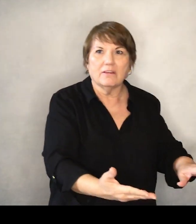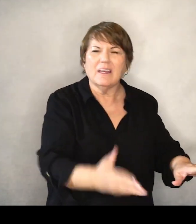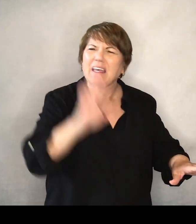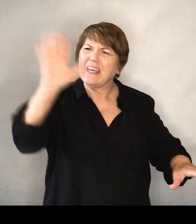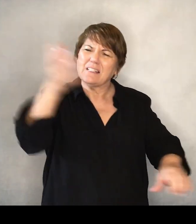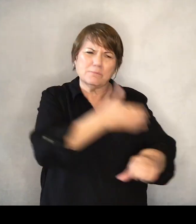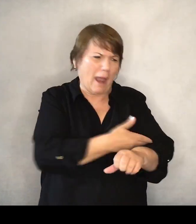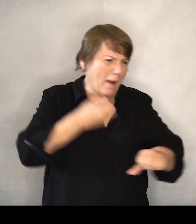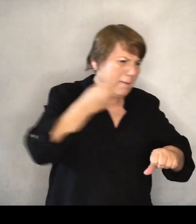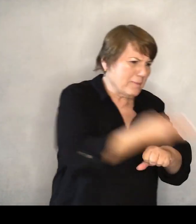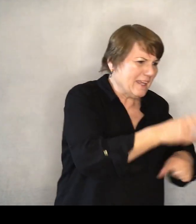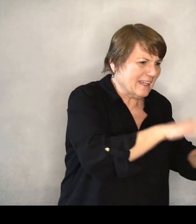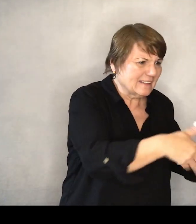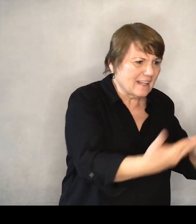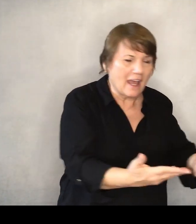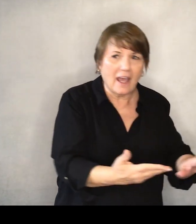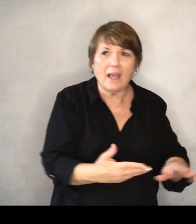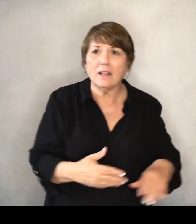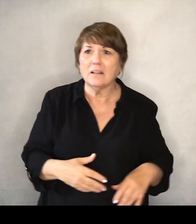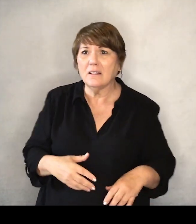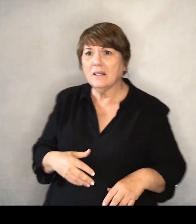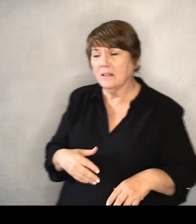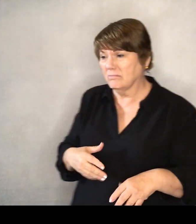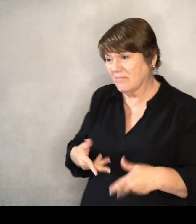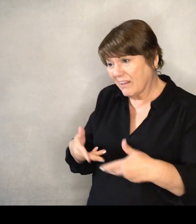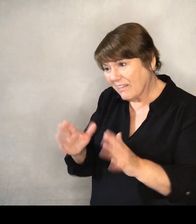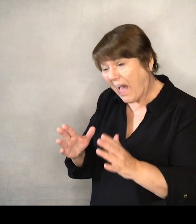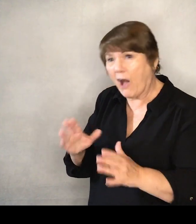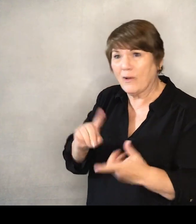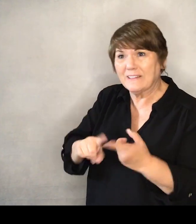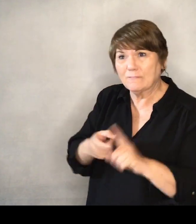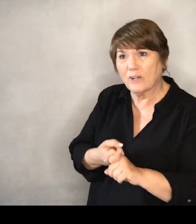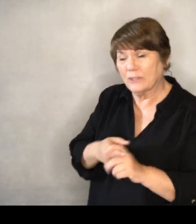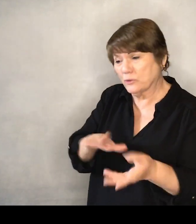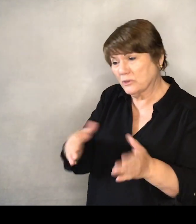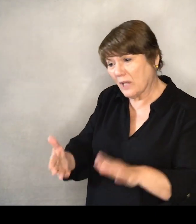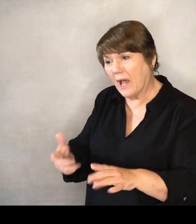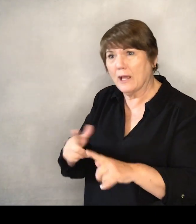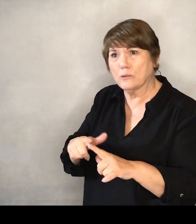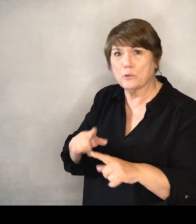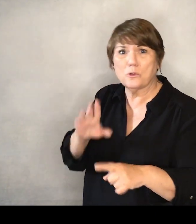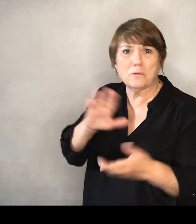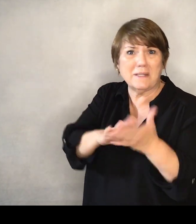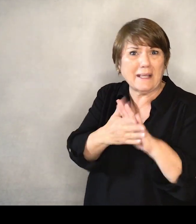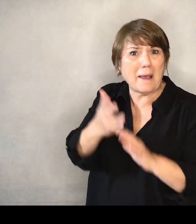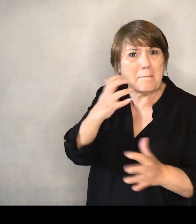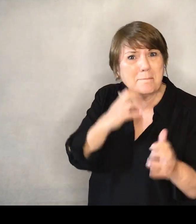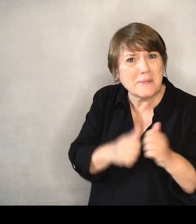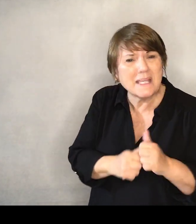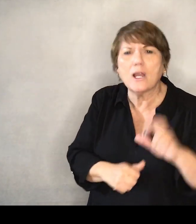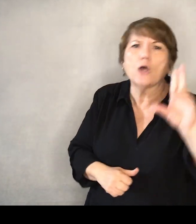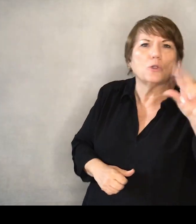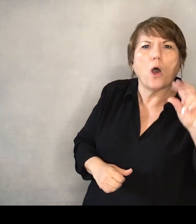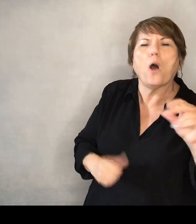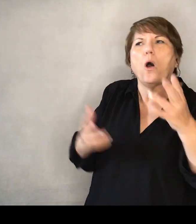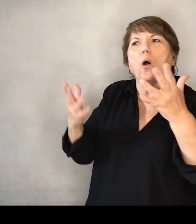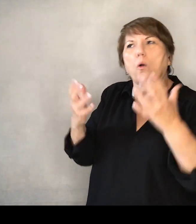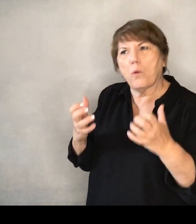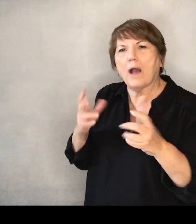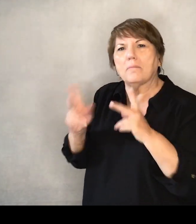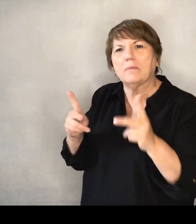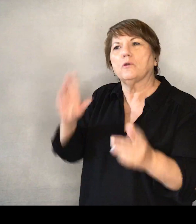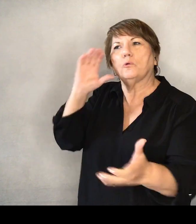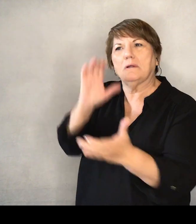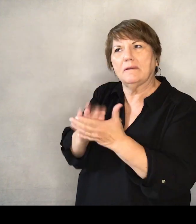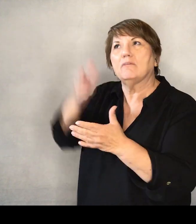He didn't let Lazarus die to be cruel. He did it in order that people would believe that God had sent